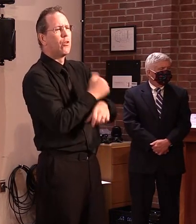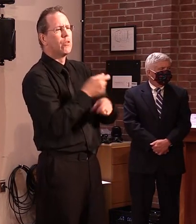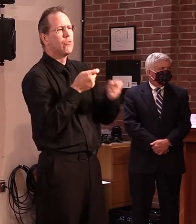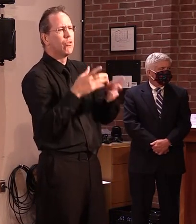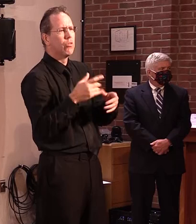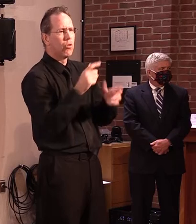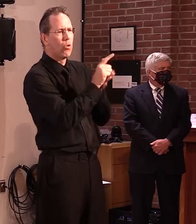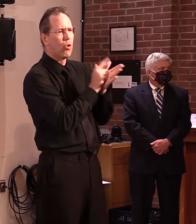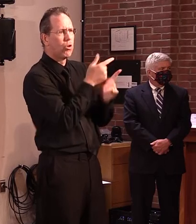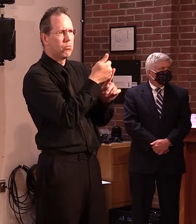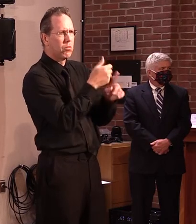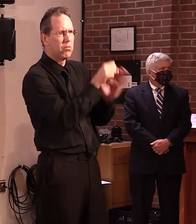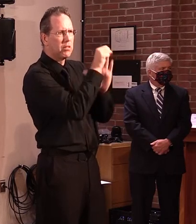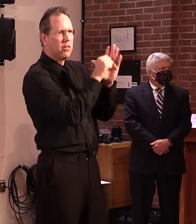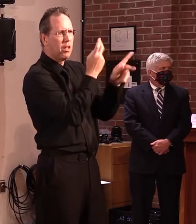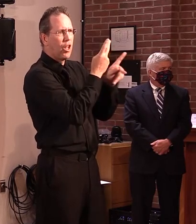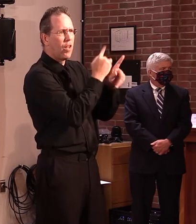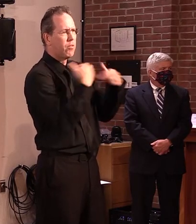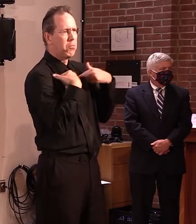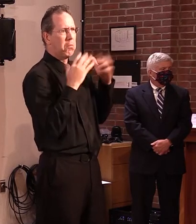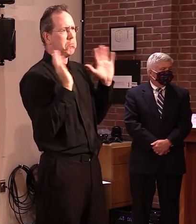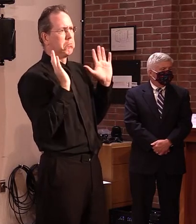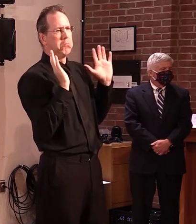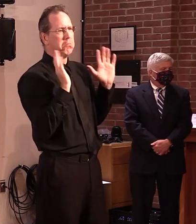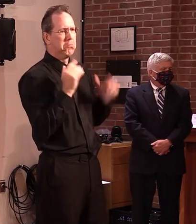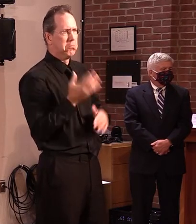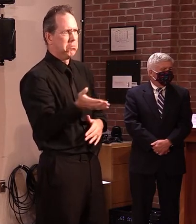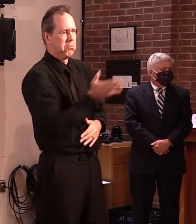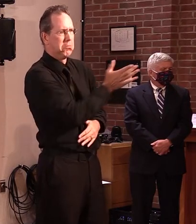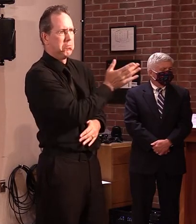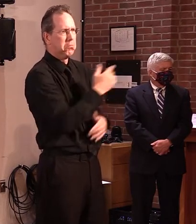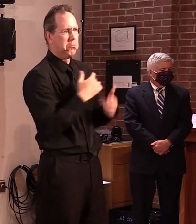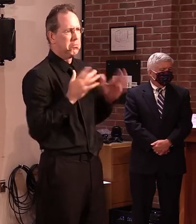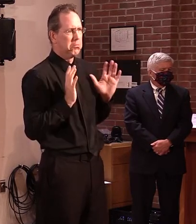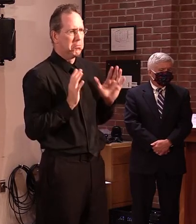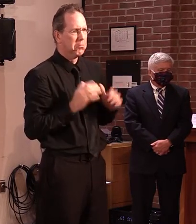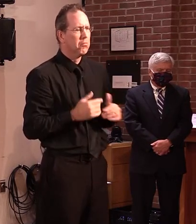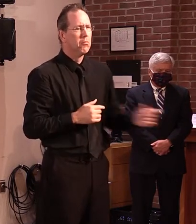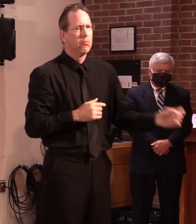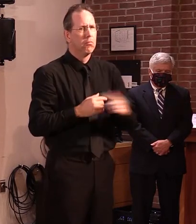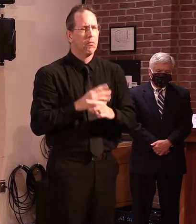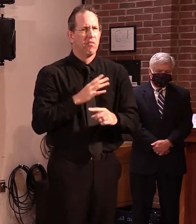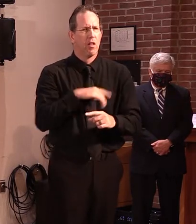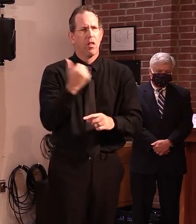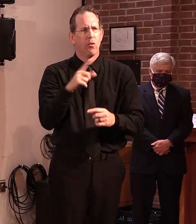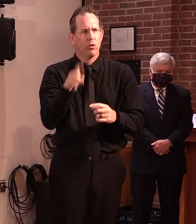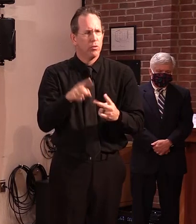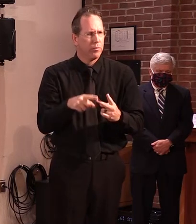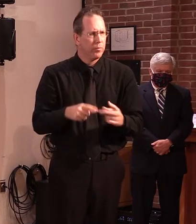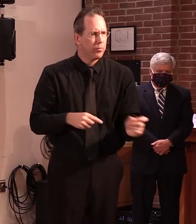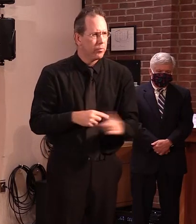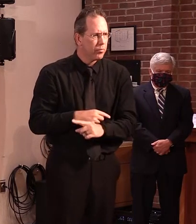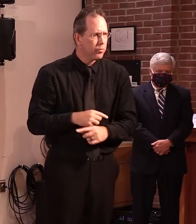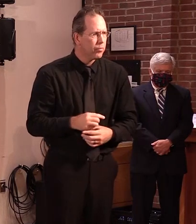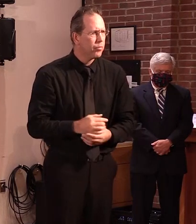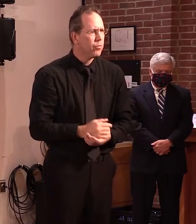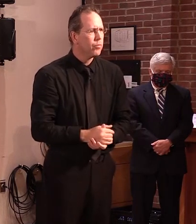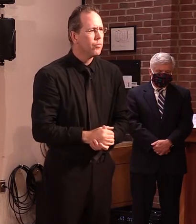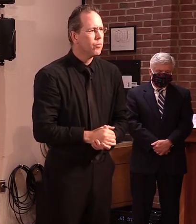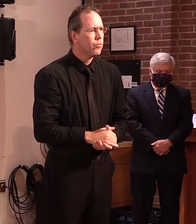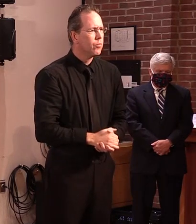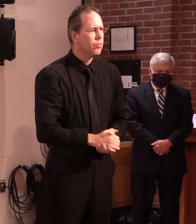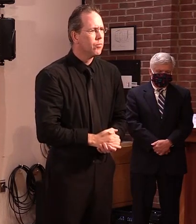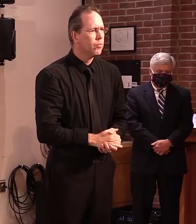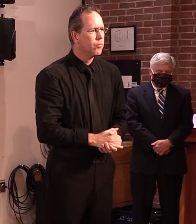And then for today, we're hearing frustrations from community members attending public meetings.